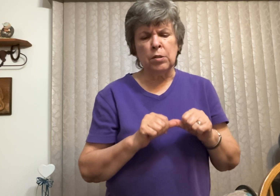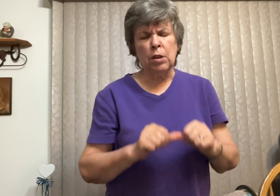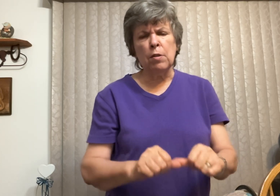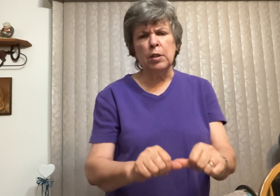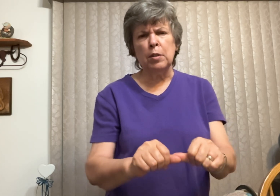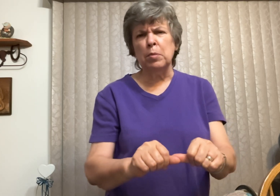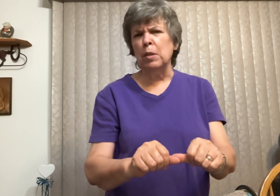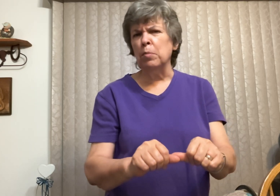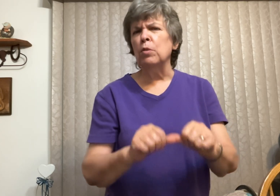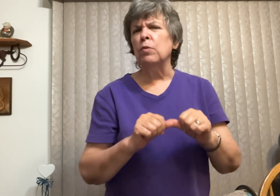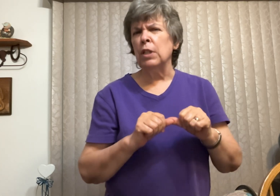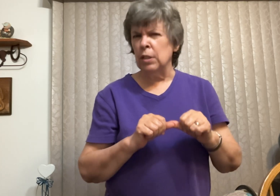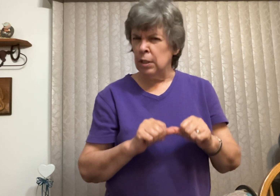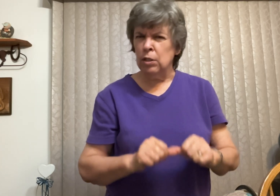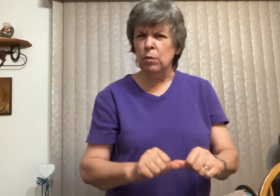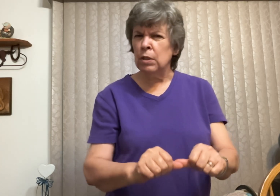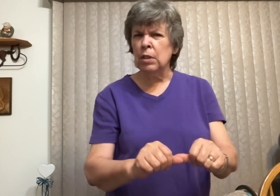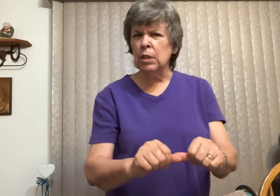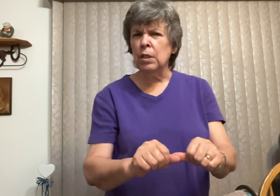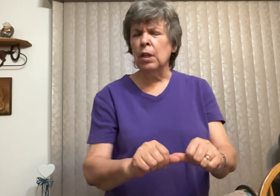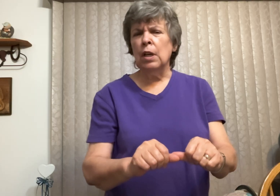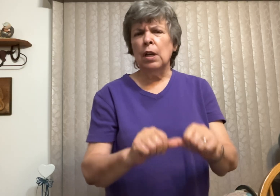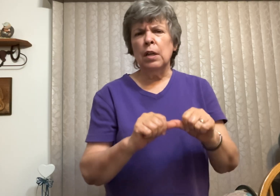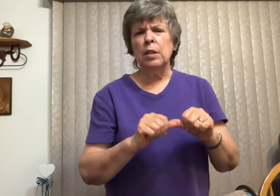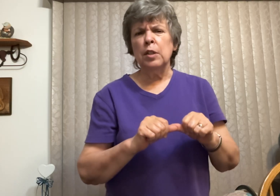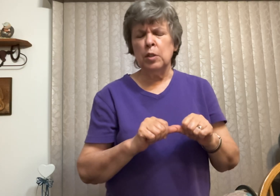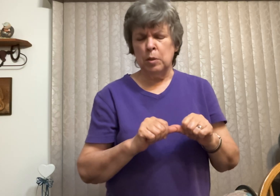stone isn't being moved continuously. It is